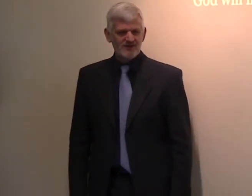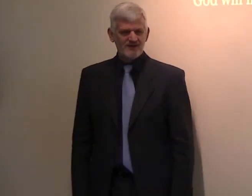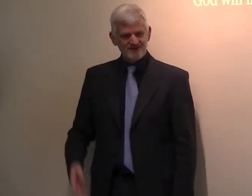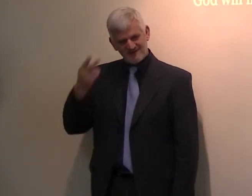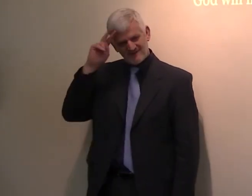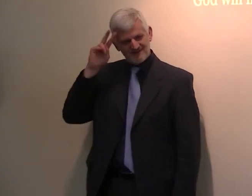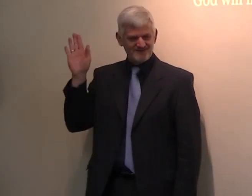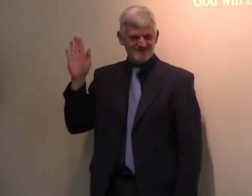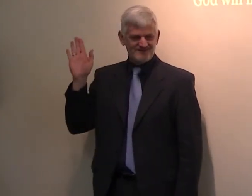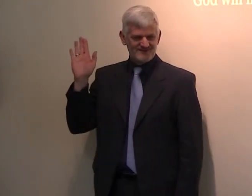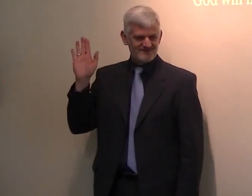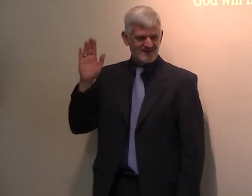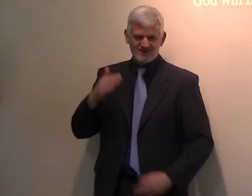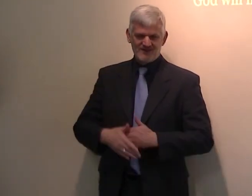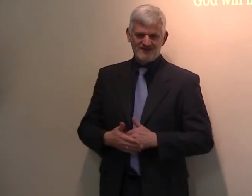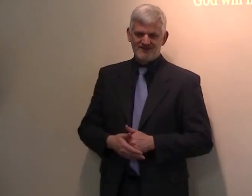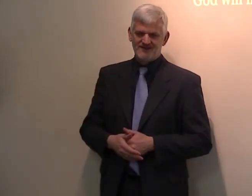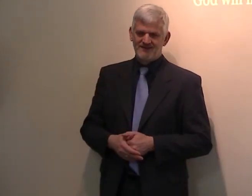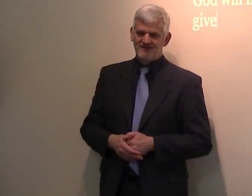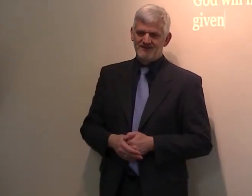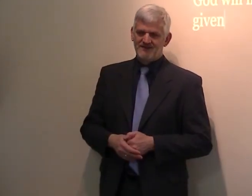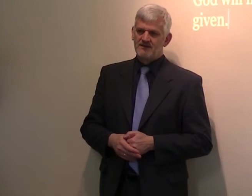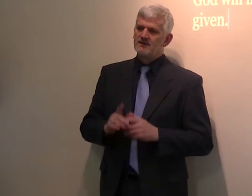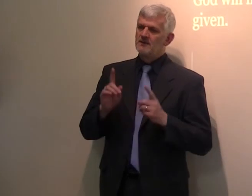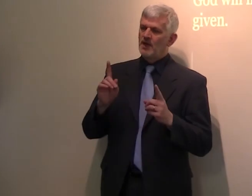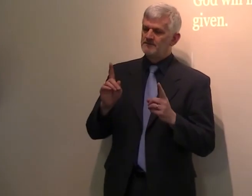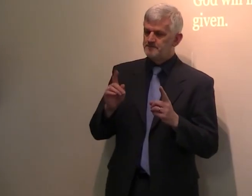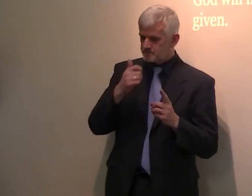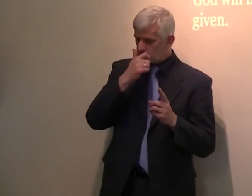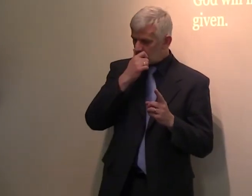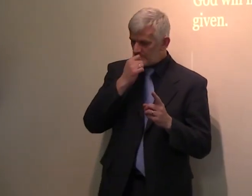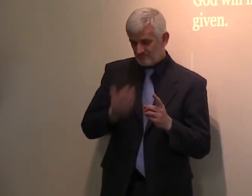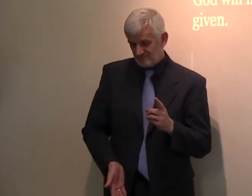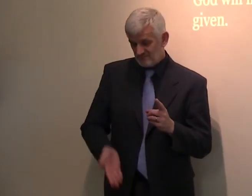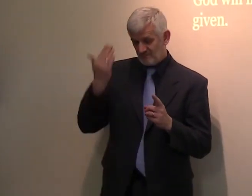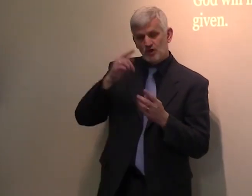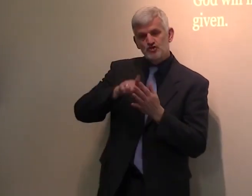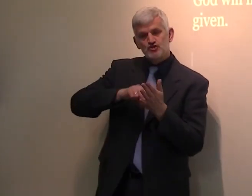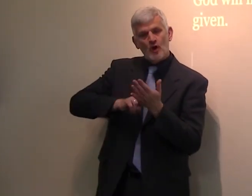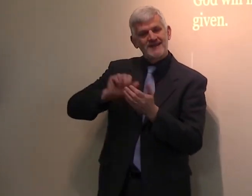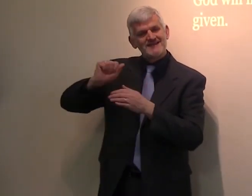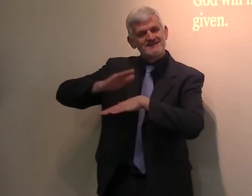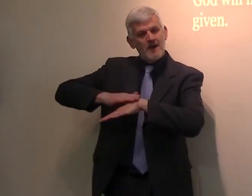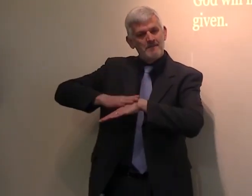that. But in John's day, and even now, in most countries, there is always for